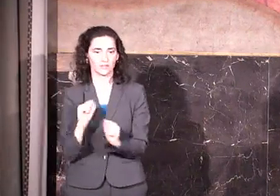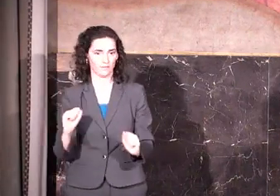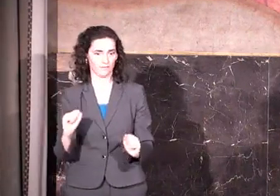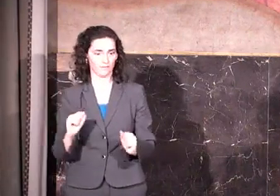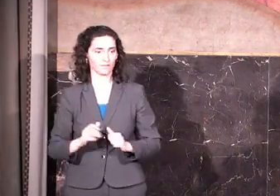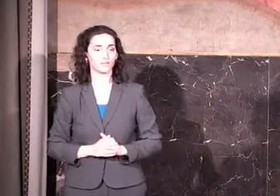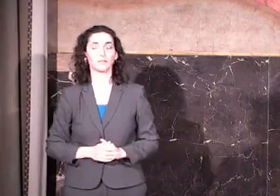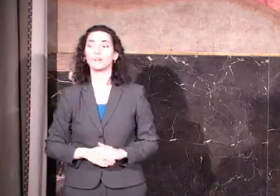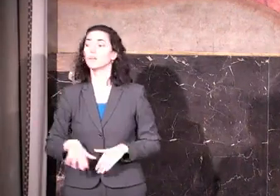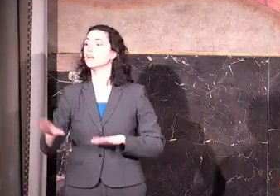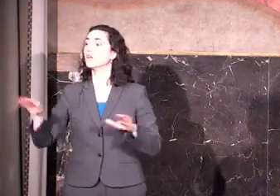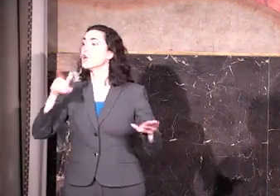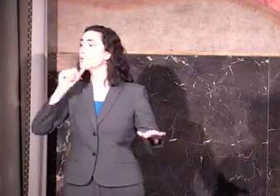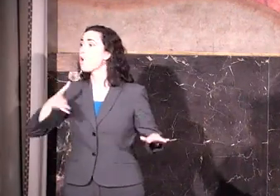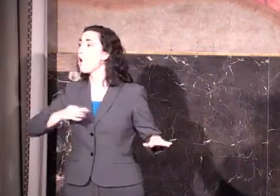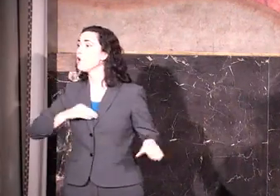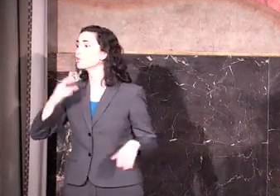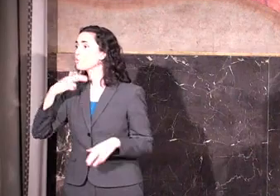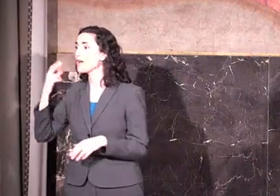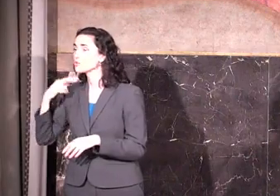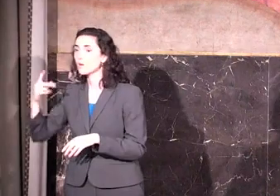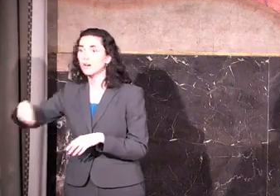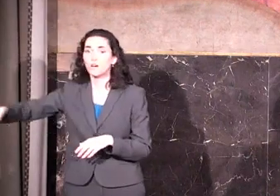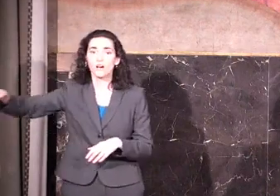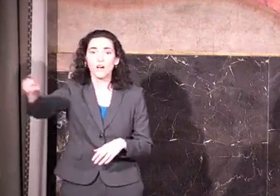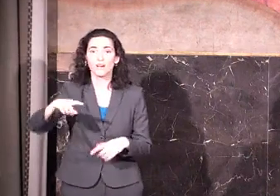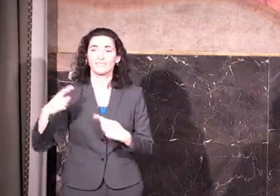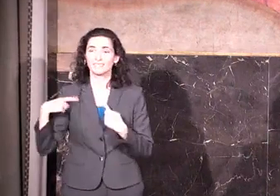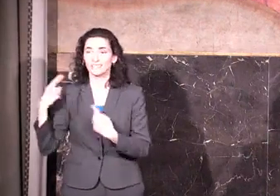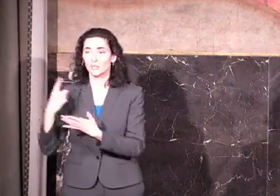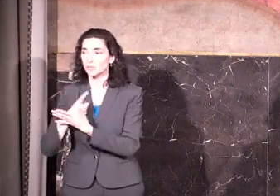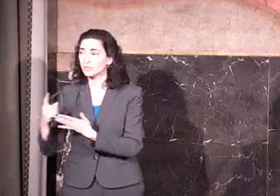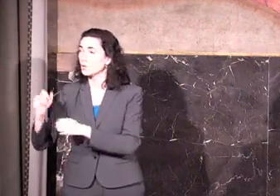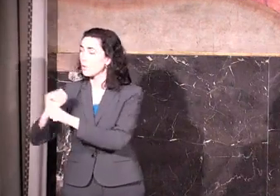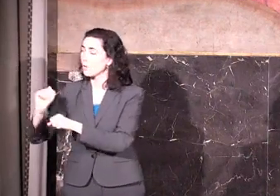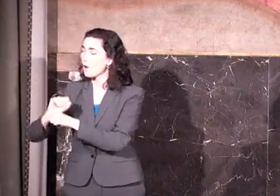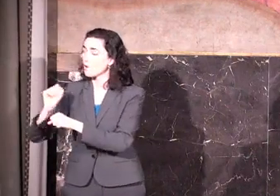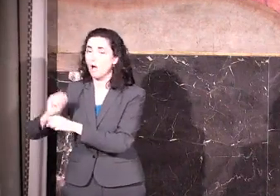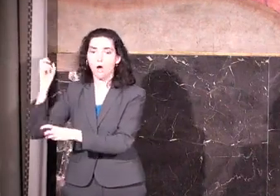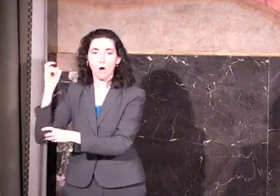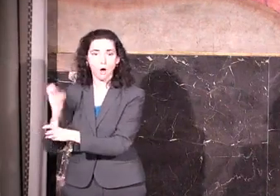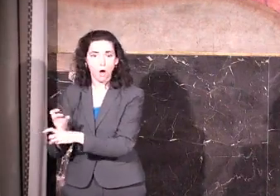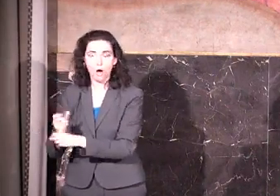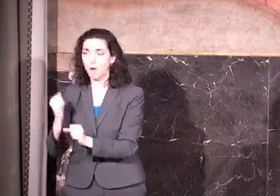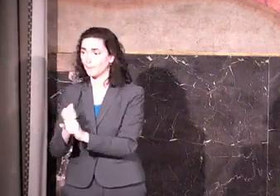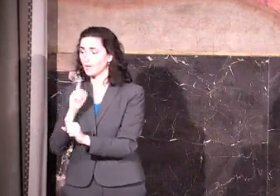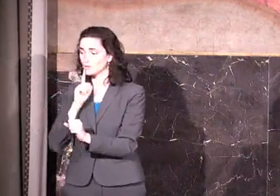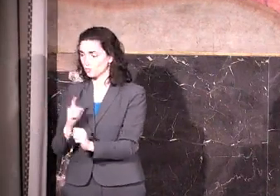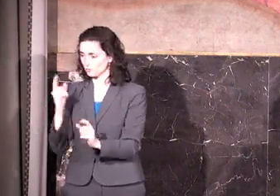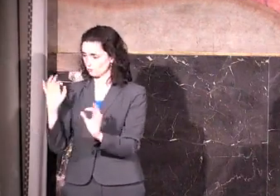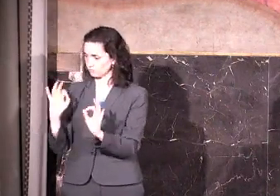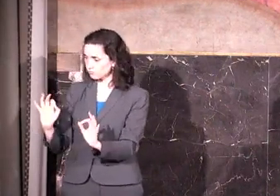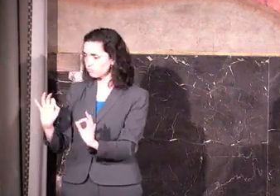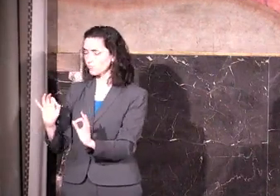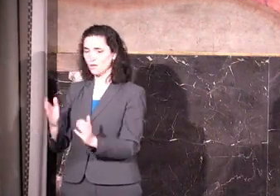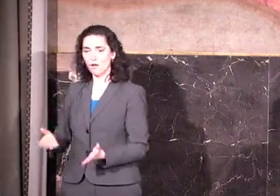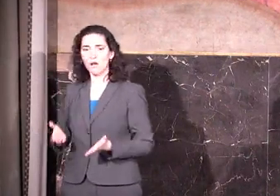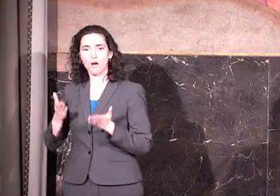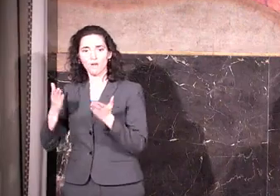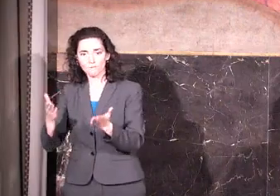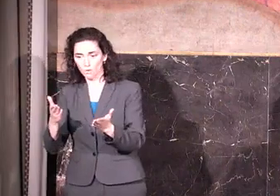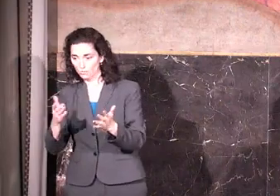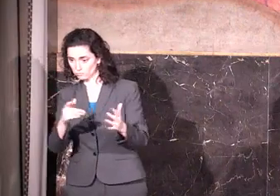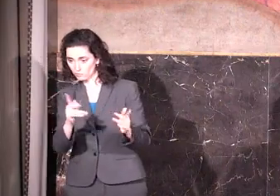of the restaurant owners who worked so hard over this past weekend to make sure that they were able to offer this to